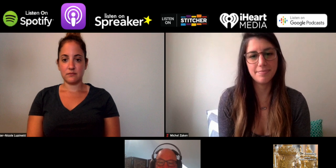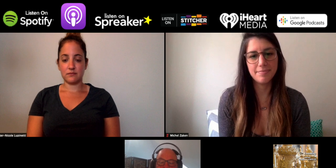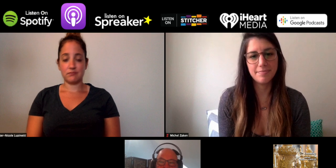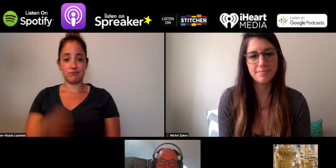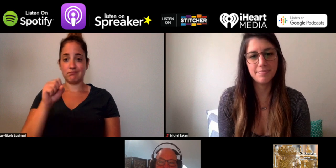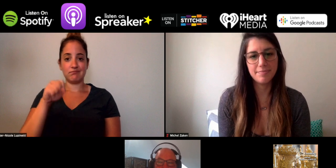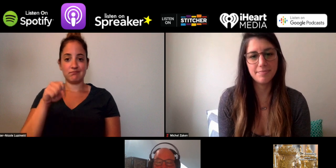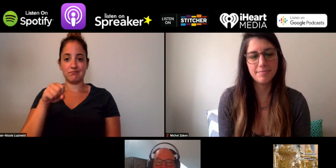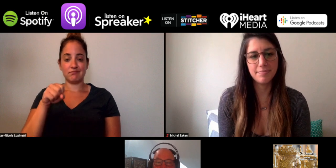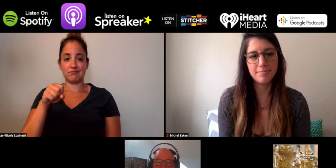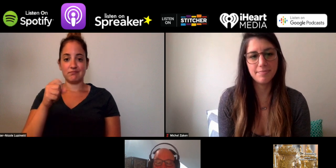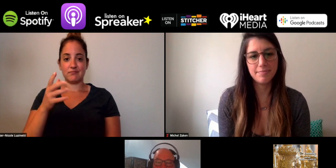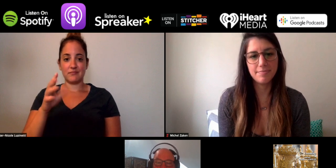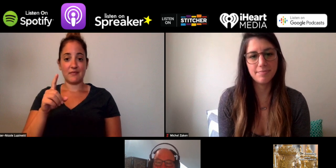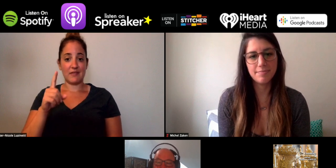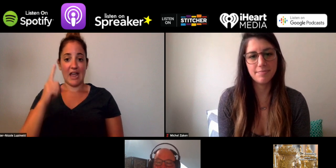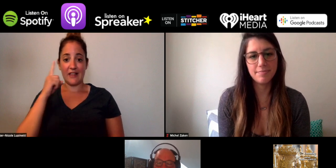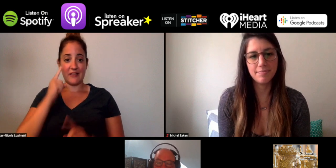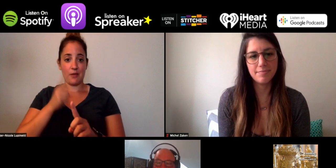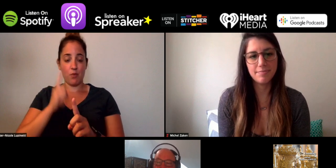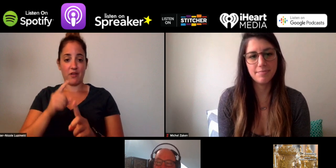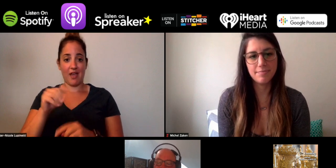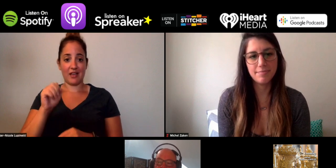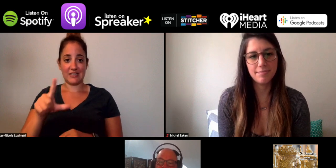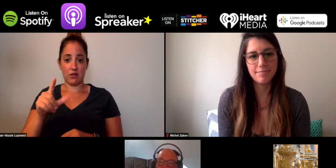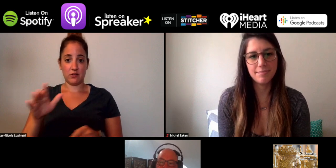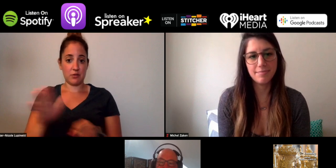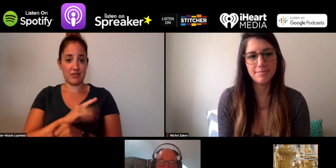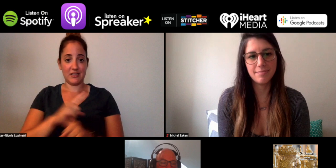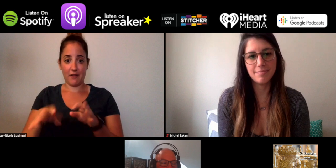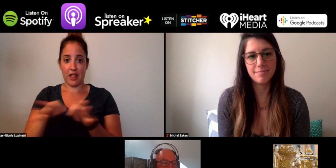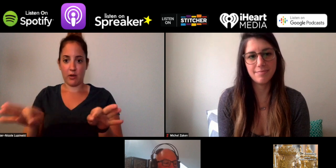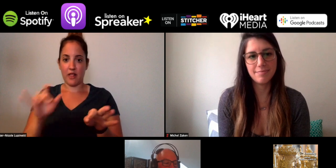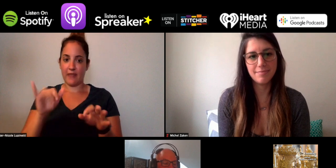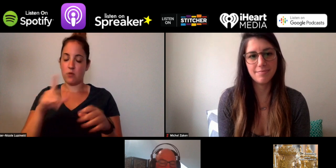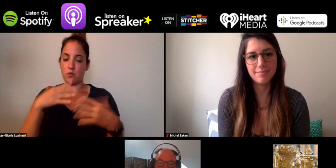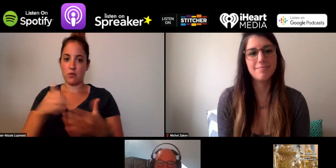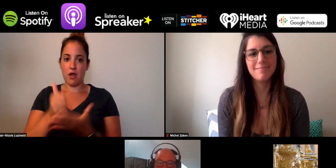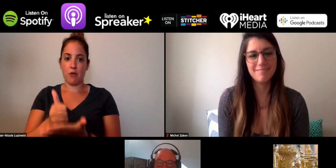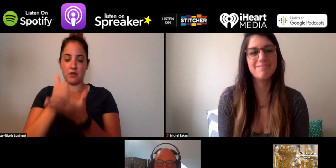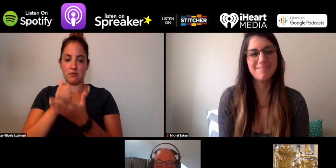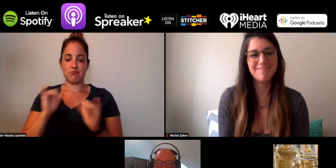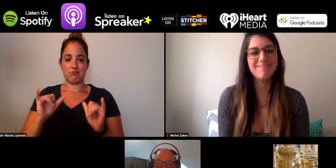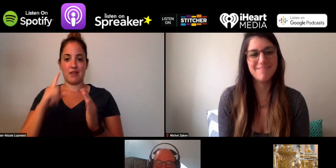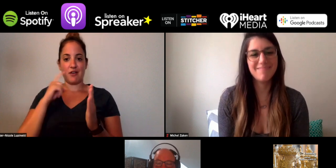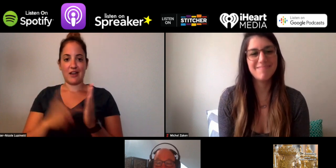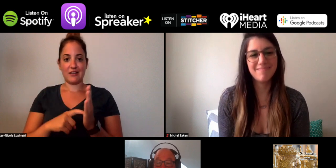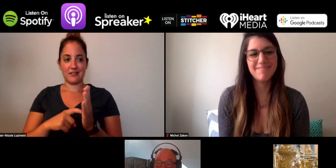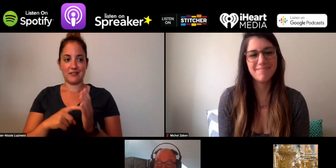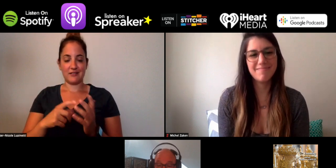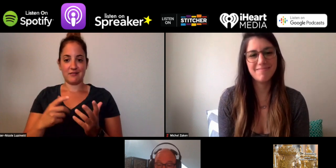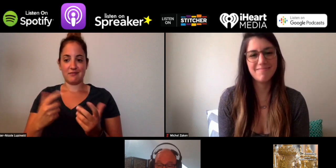Yeah, that's what I think the idea that ASL is a different language really kind of helped me recognize, that we,